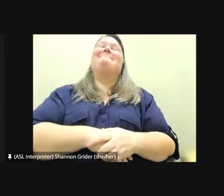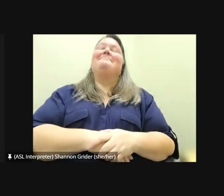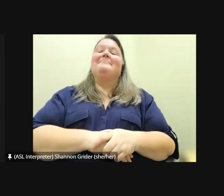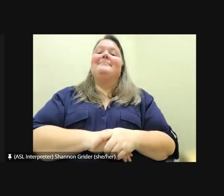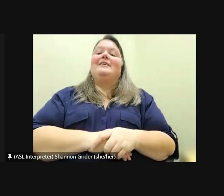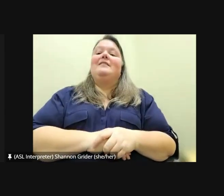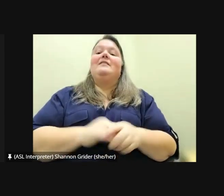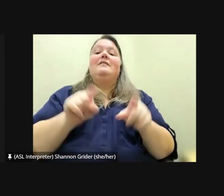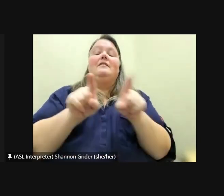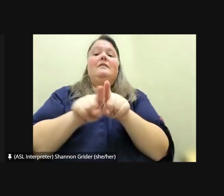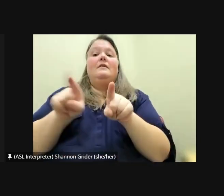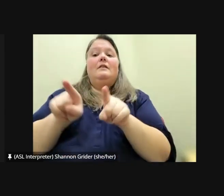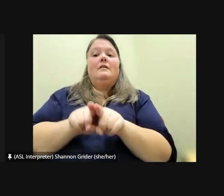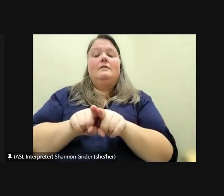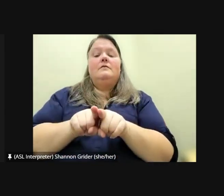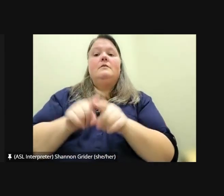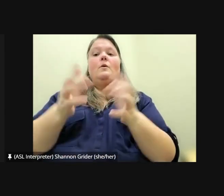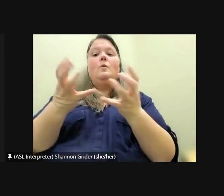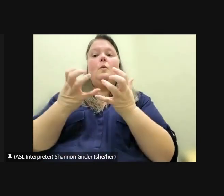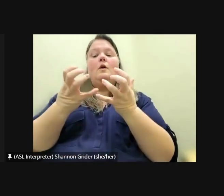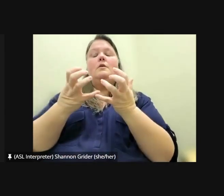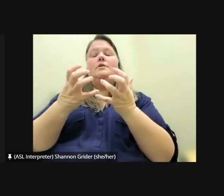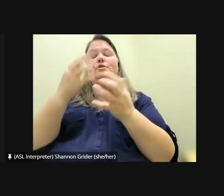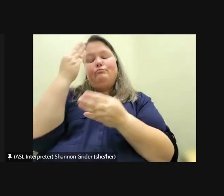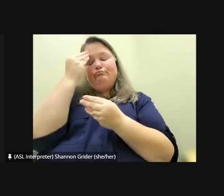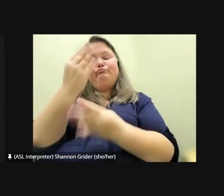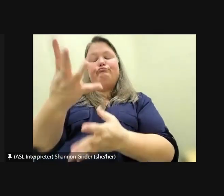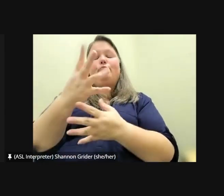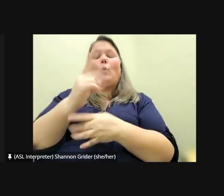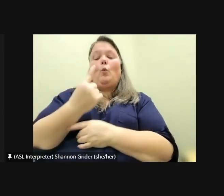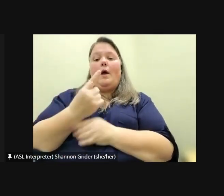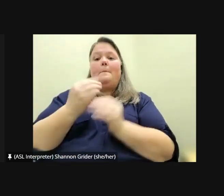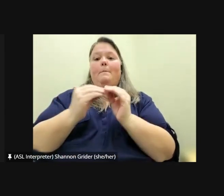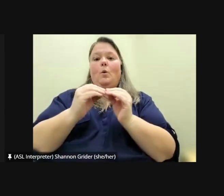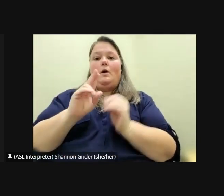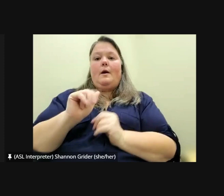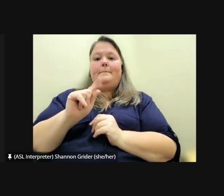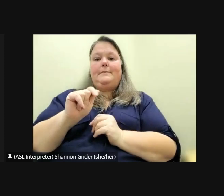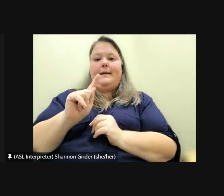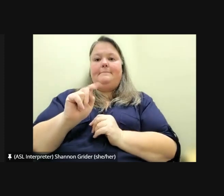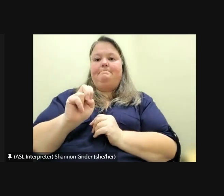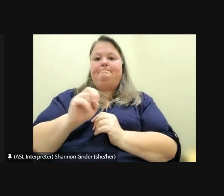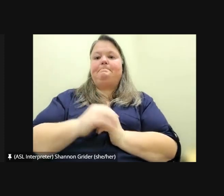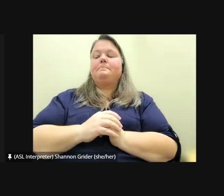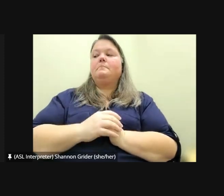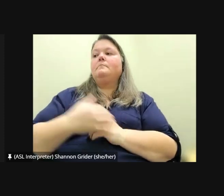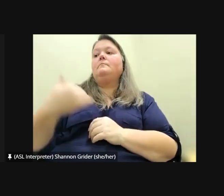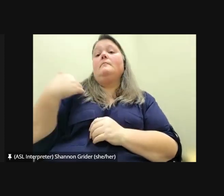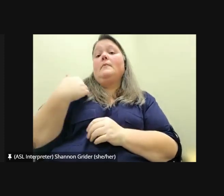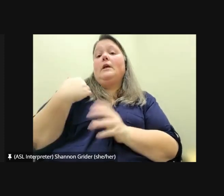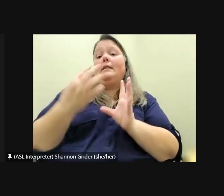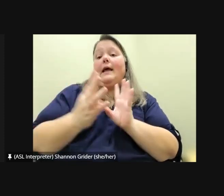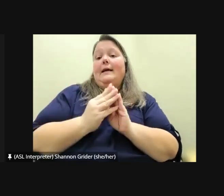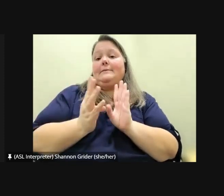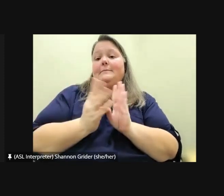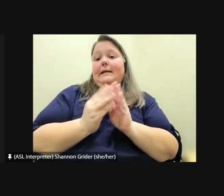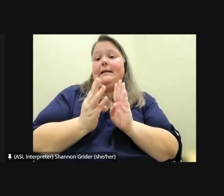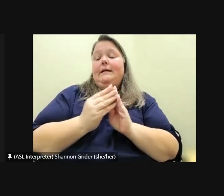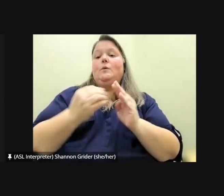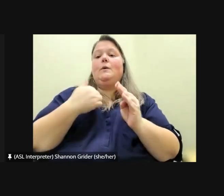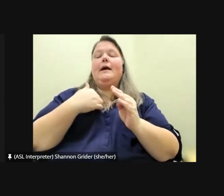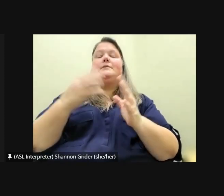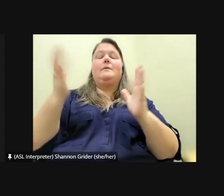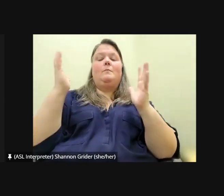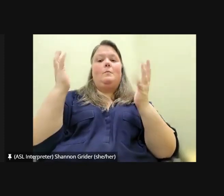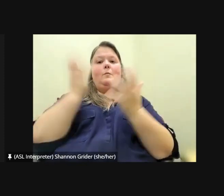wanted one additional update to share. So last meeting, we got some incredible insights from